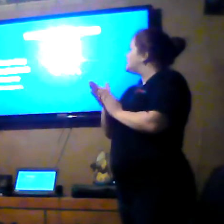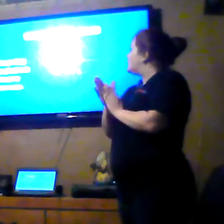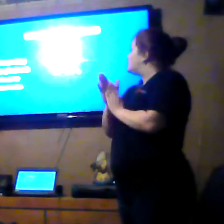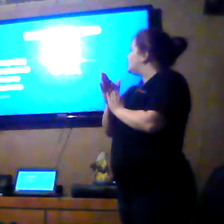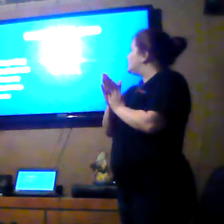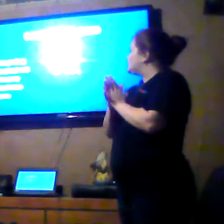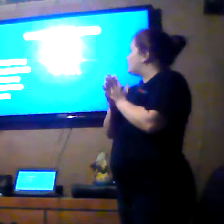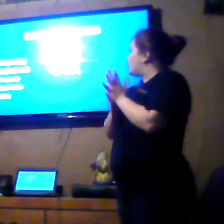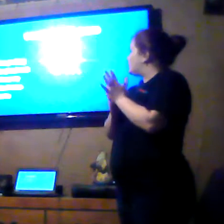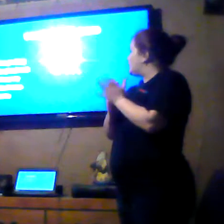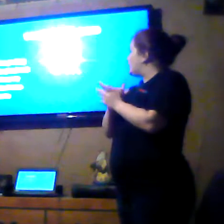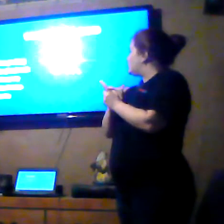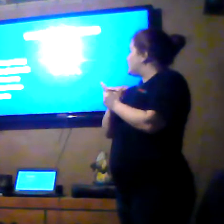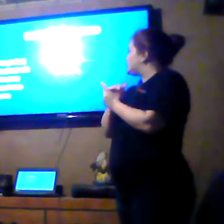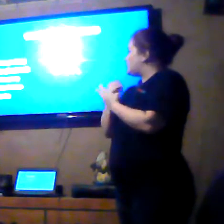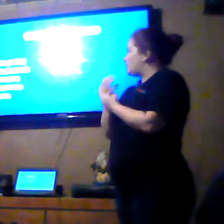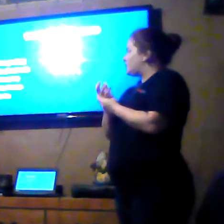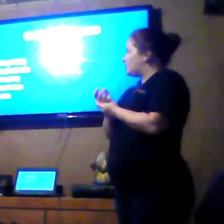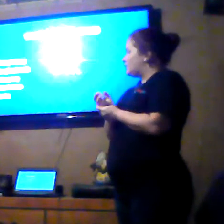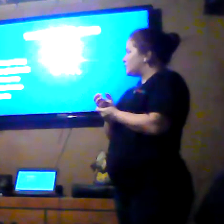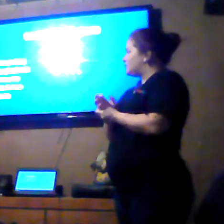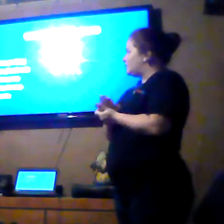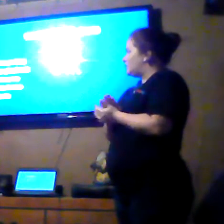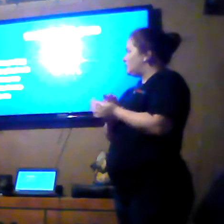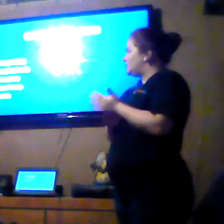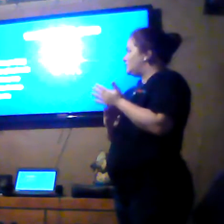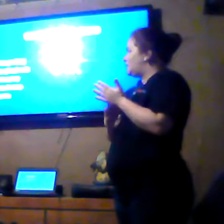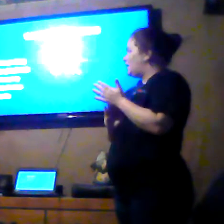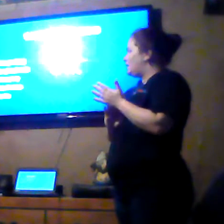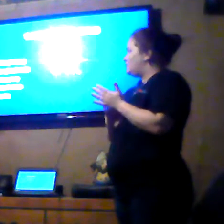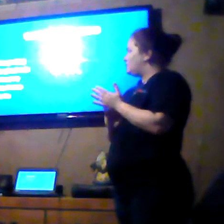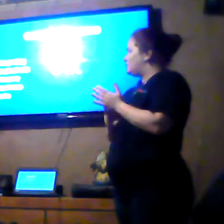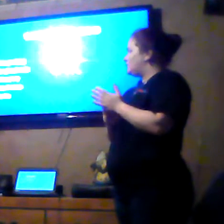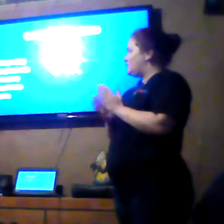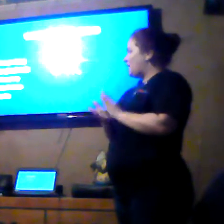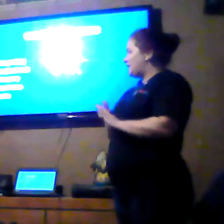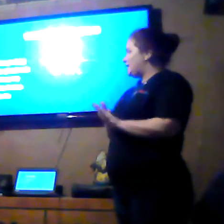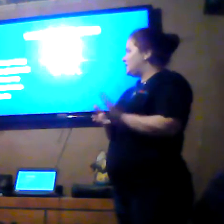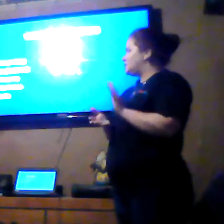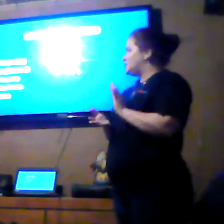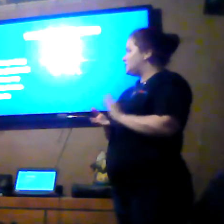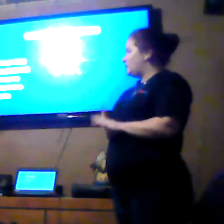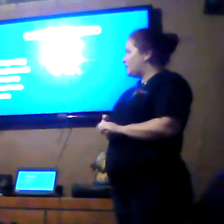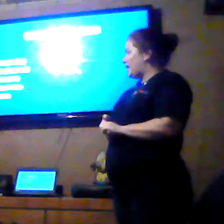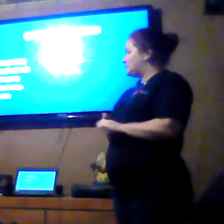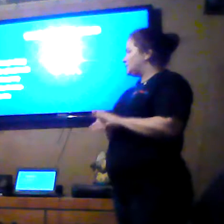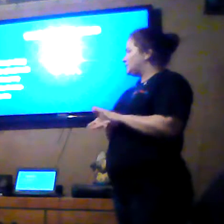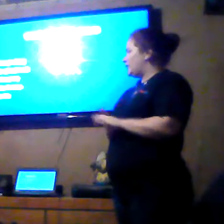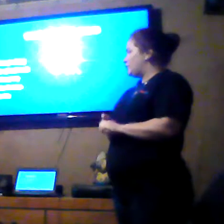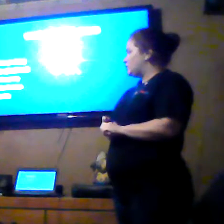So here's some work-related risks. I've already gone over several of them. The meatpacking industry, slaughterhouses,